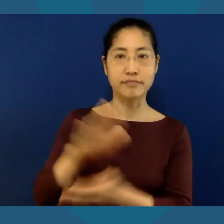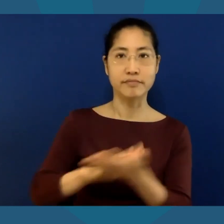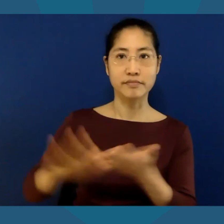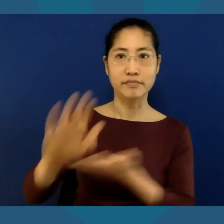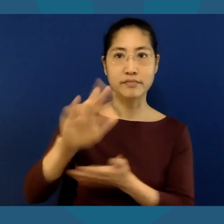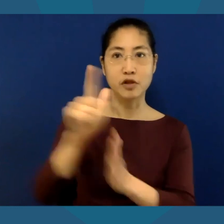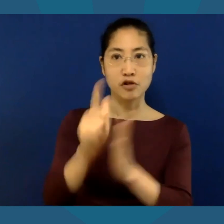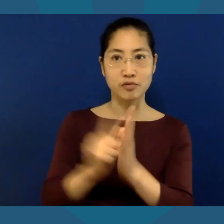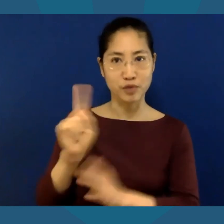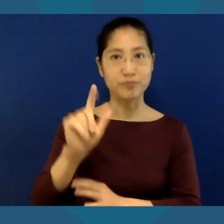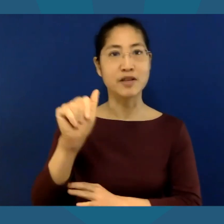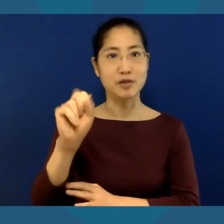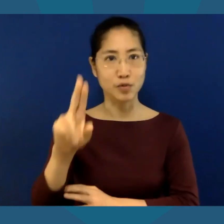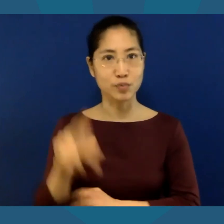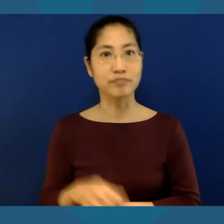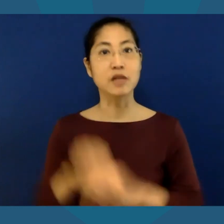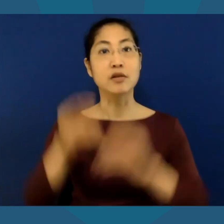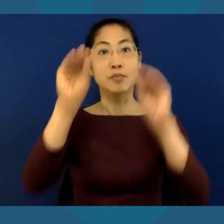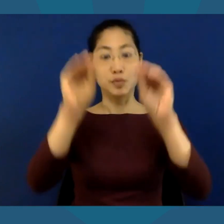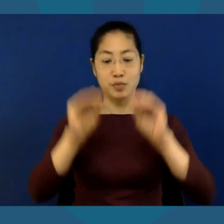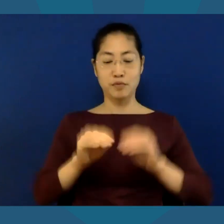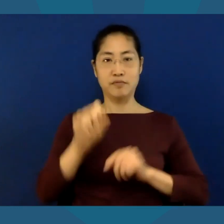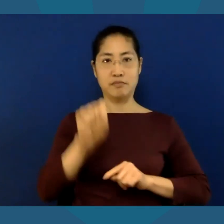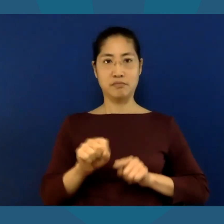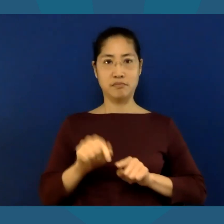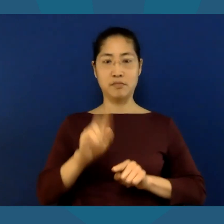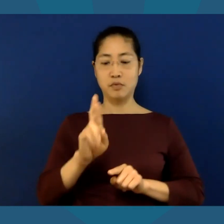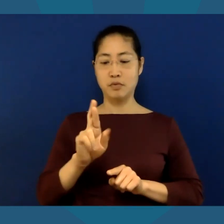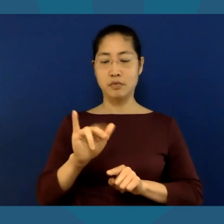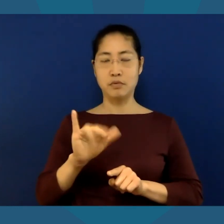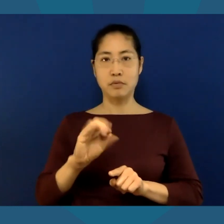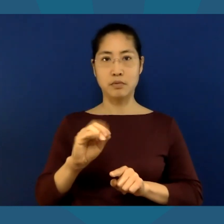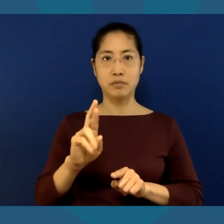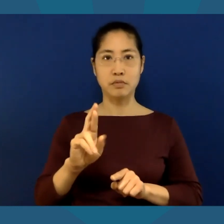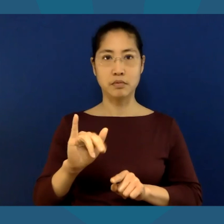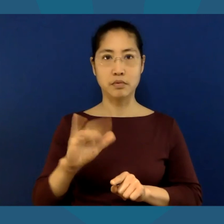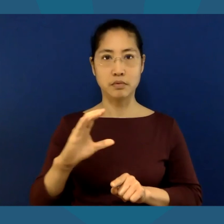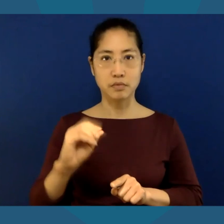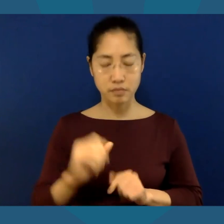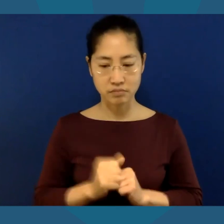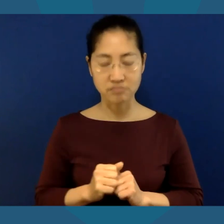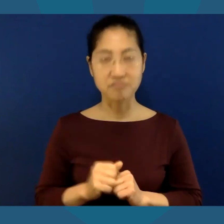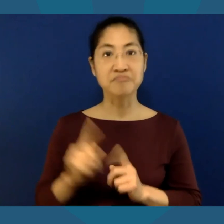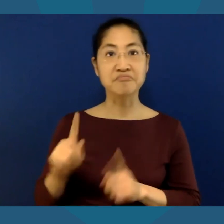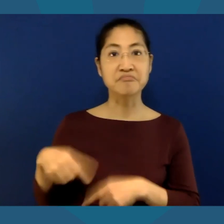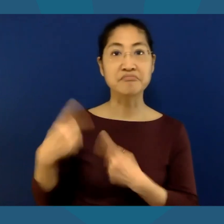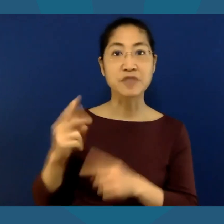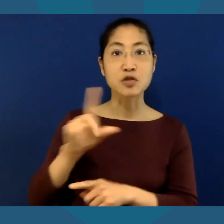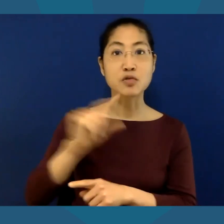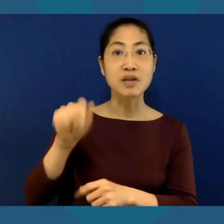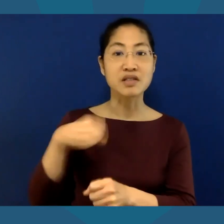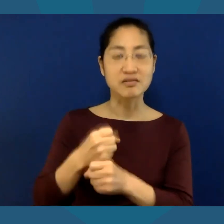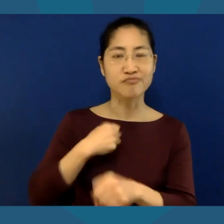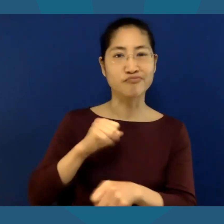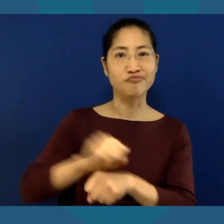Law at ASU and moved to the rural community of Rio Rico,